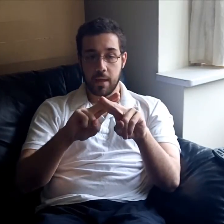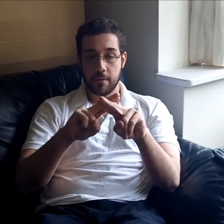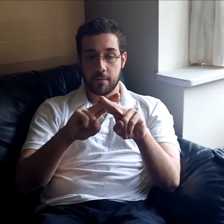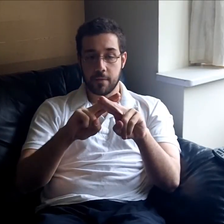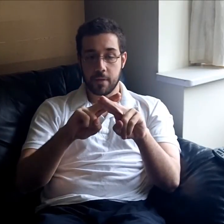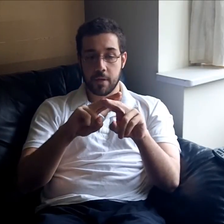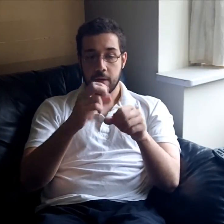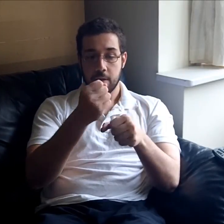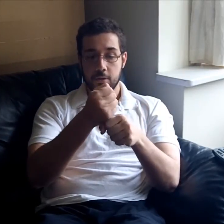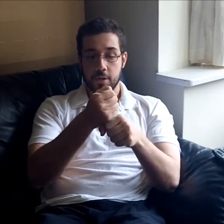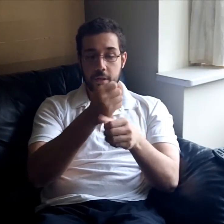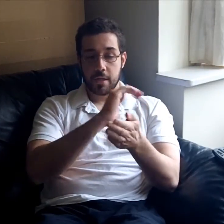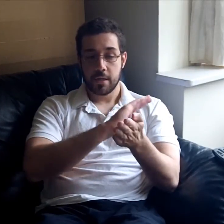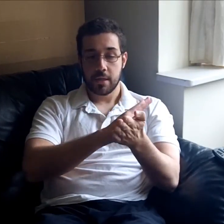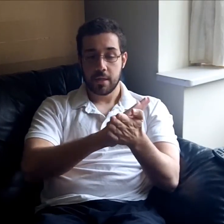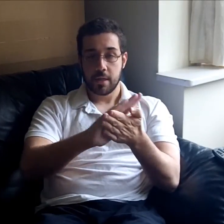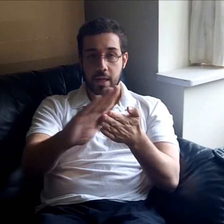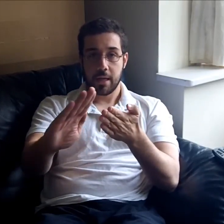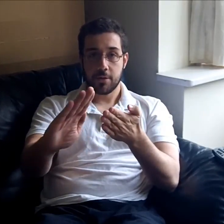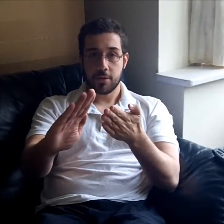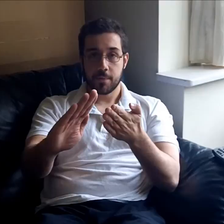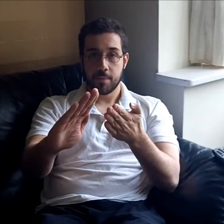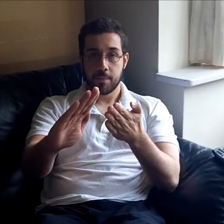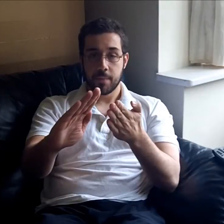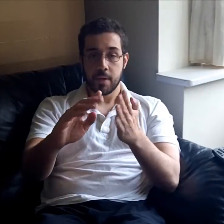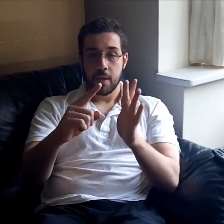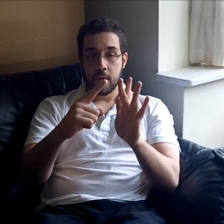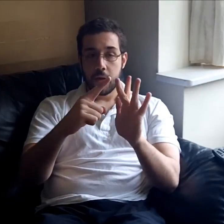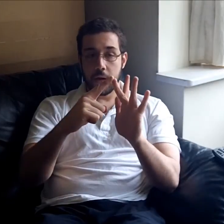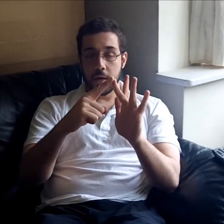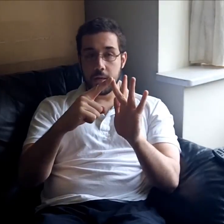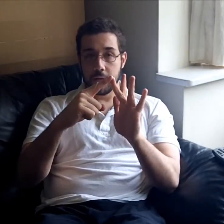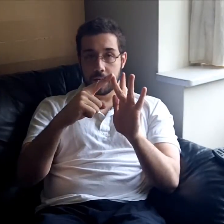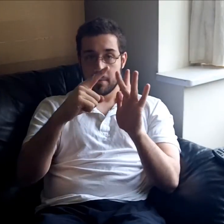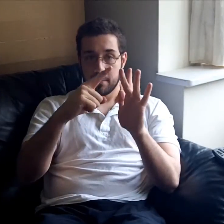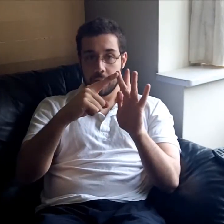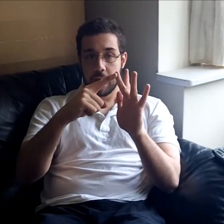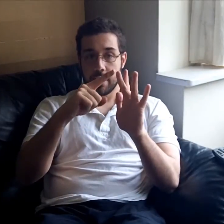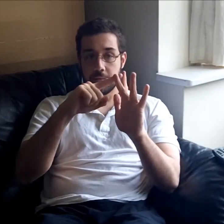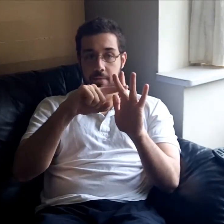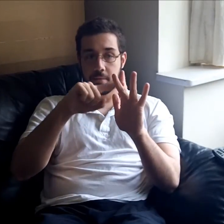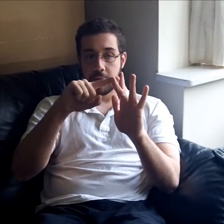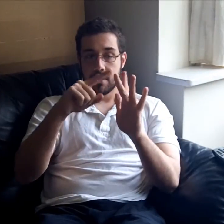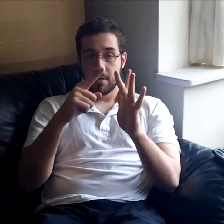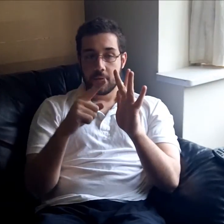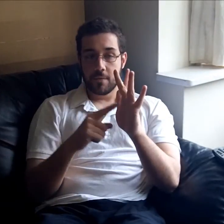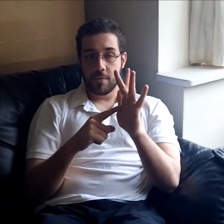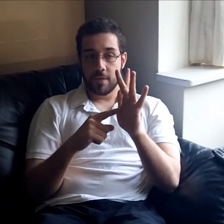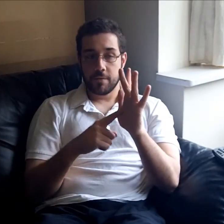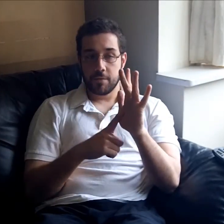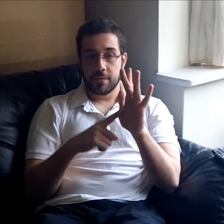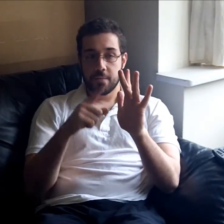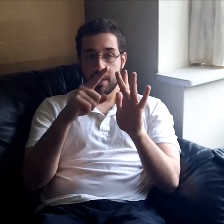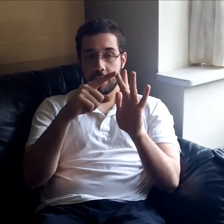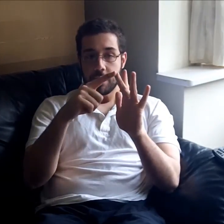F, G, H. I, again, 45 degrees for me, finger